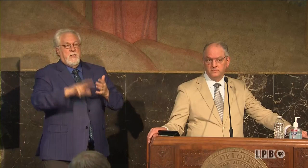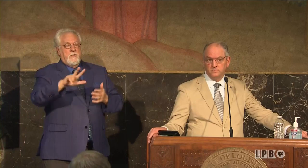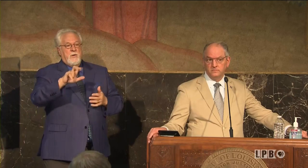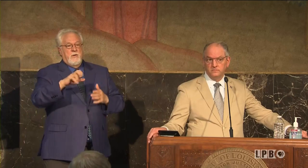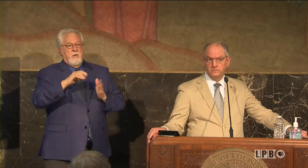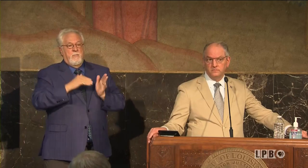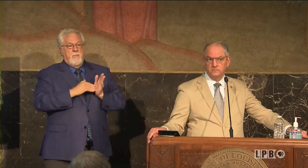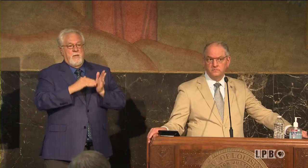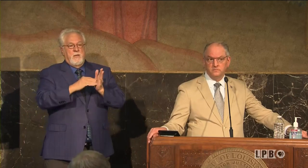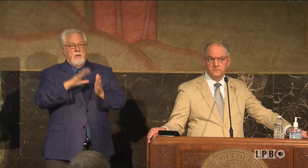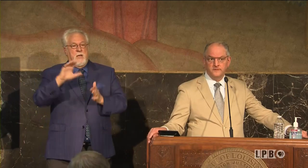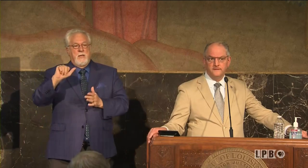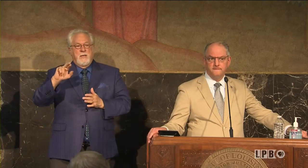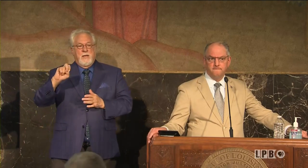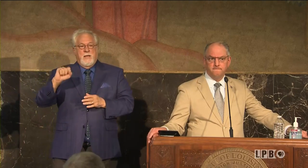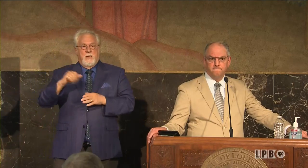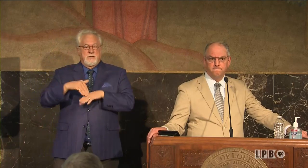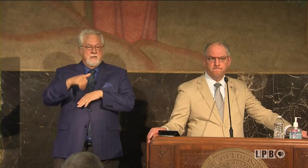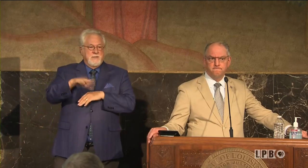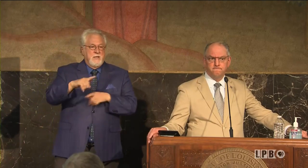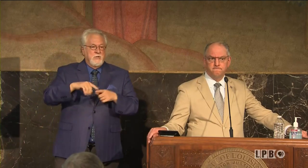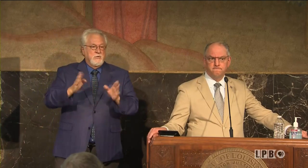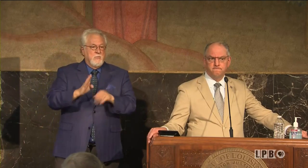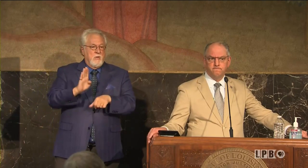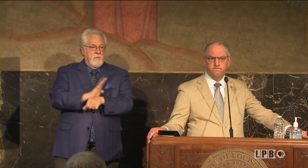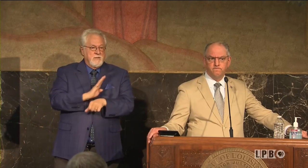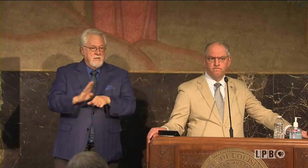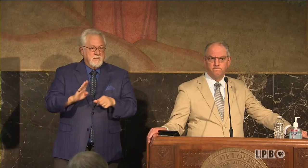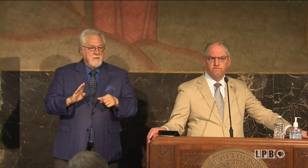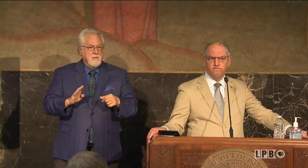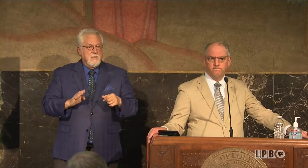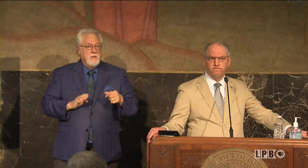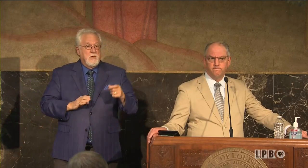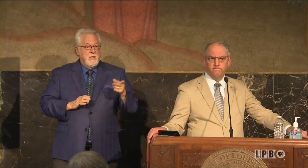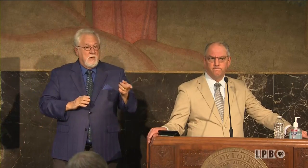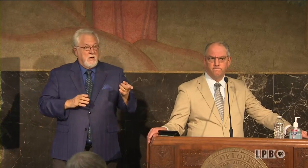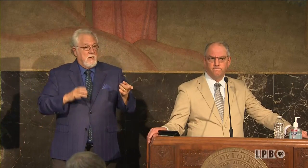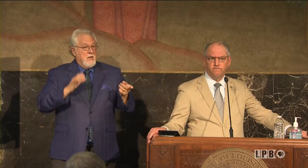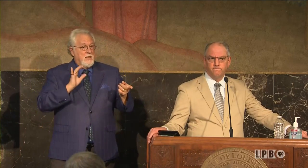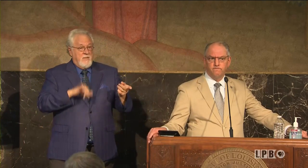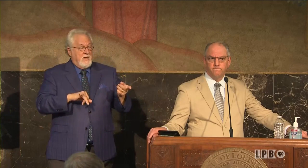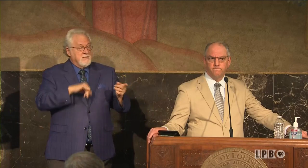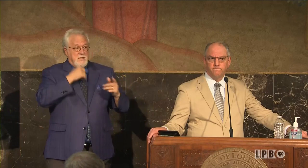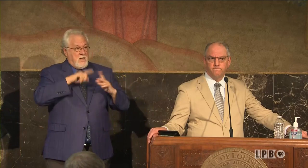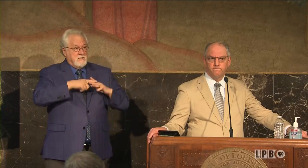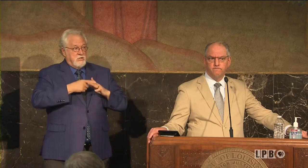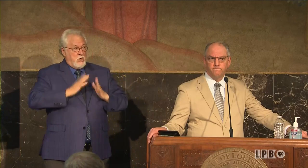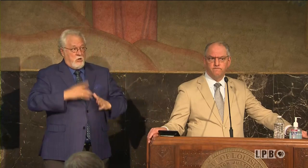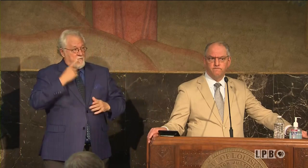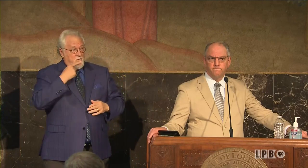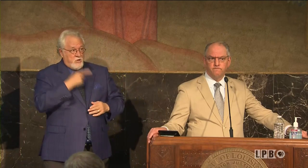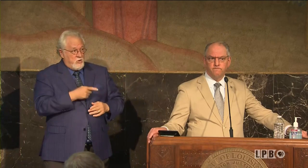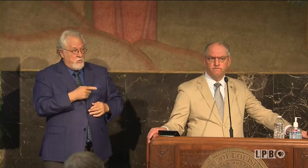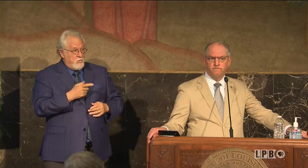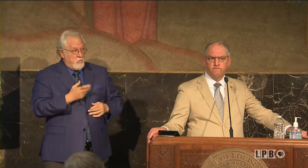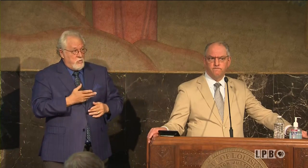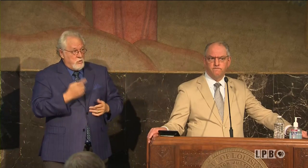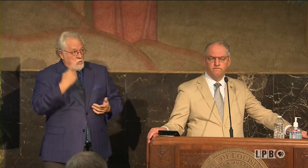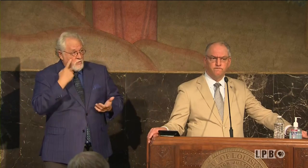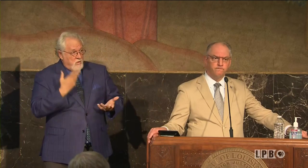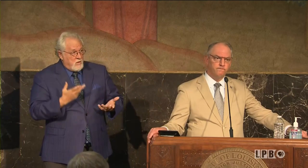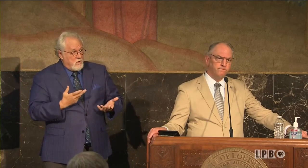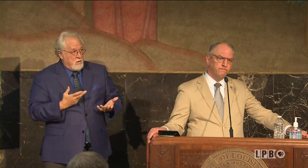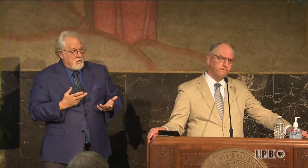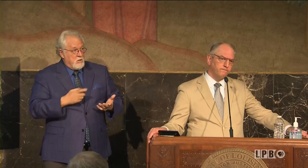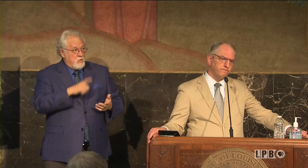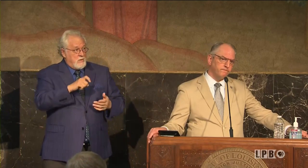of the CARES Act money and send it towards small businesses. I'm wondering, is that a non-starter for you? Are you going to veto that bill? And do you think that